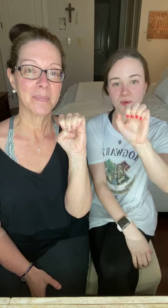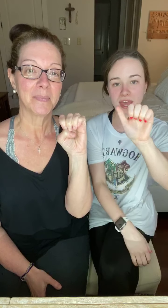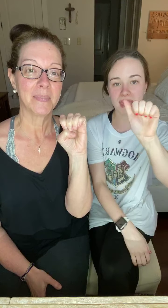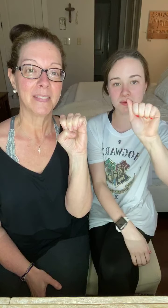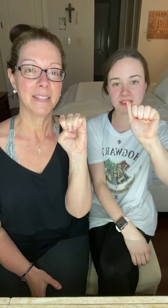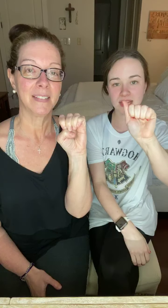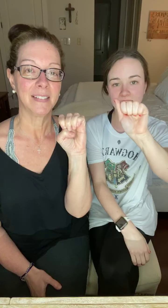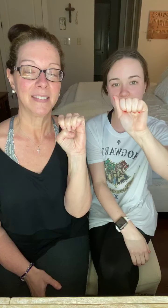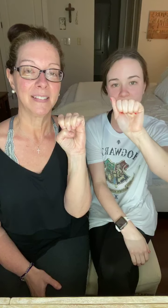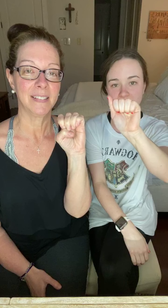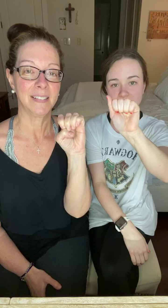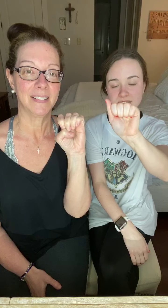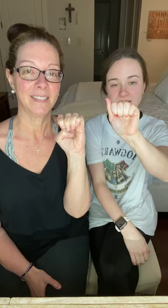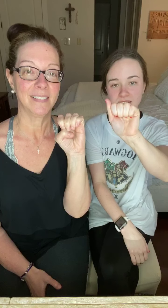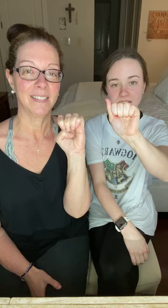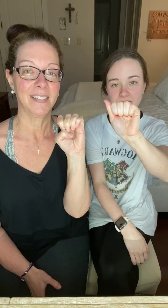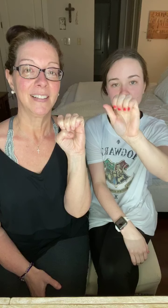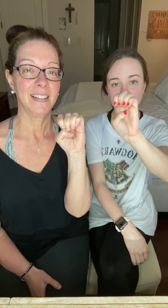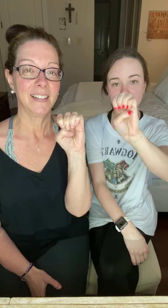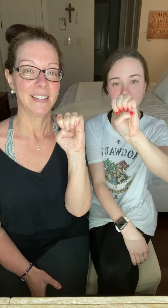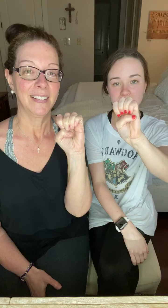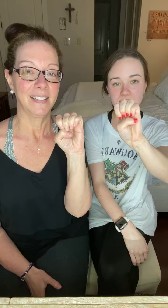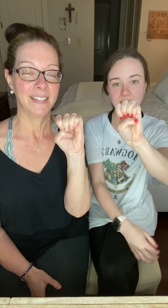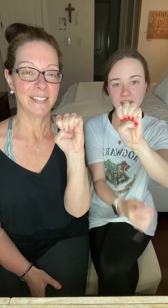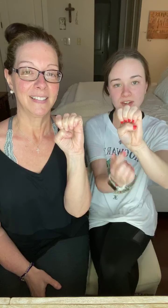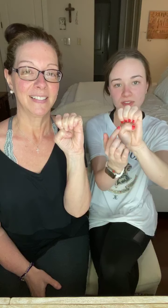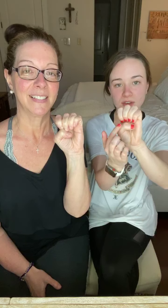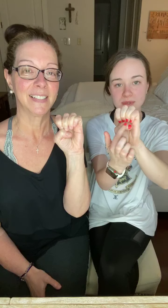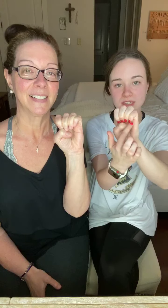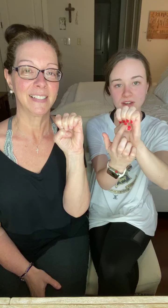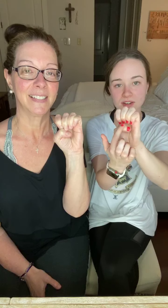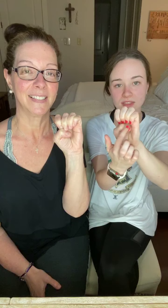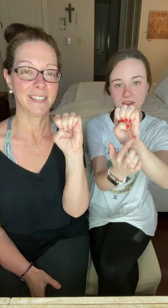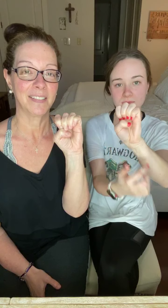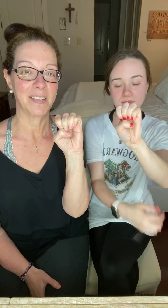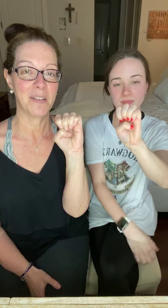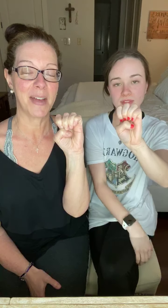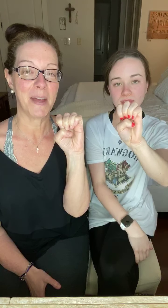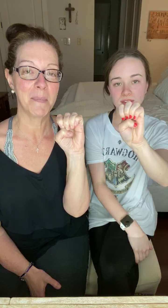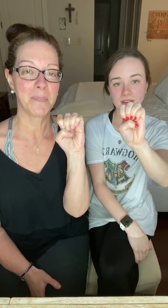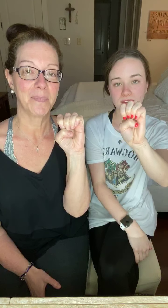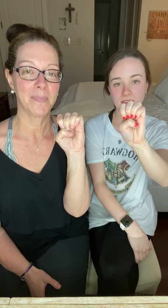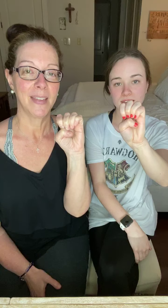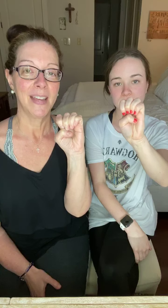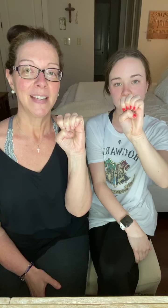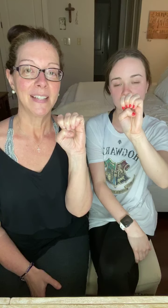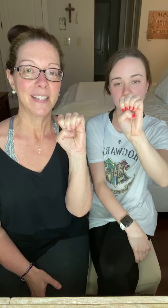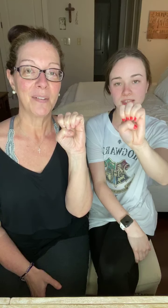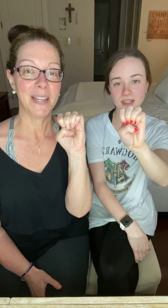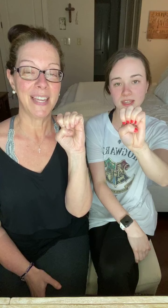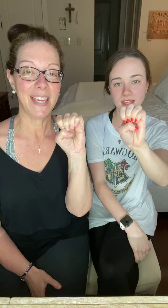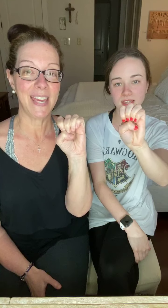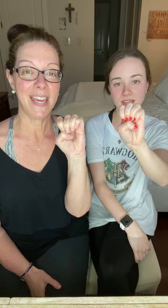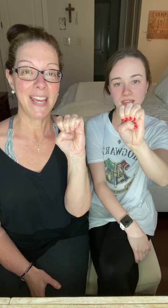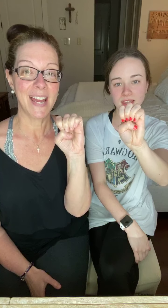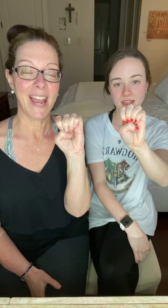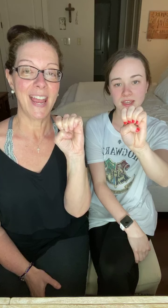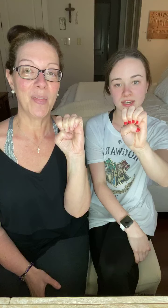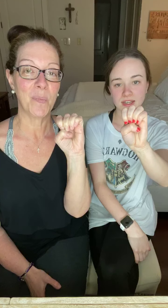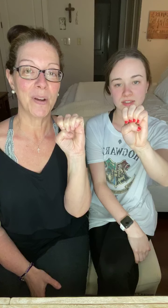A was like this. But E, your thumb is under them. Okay. Okay. So E. So E, and the word